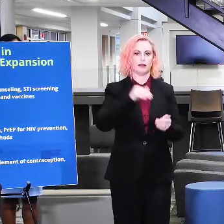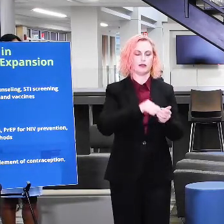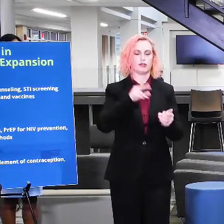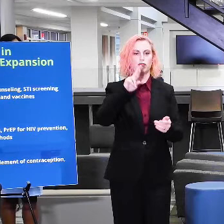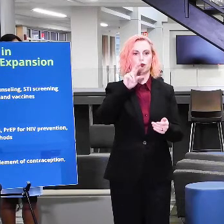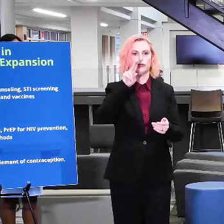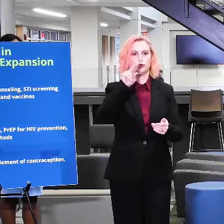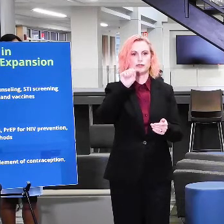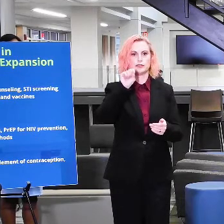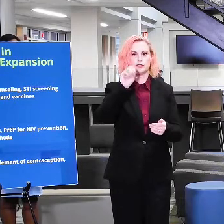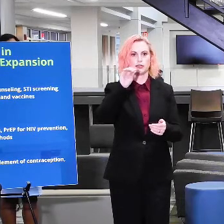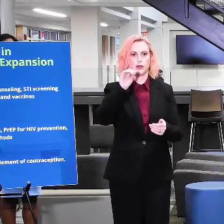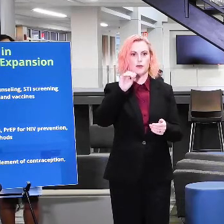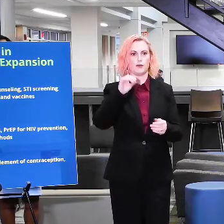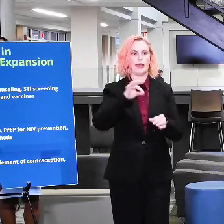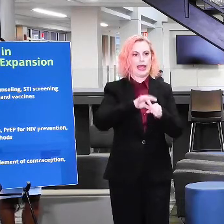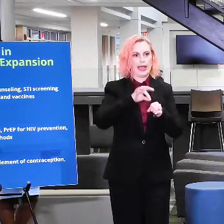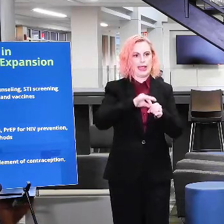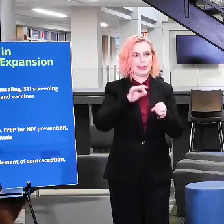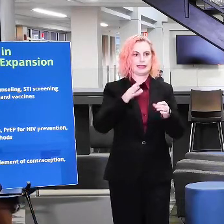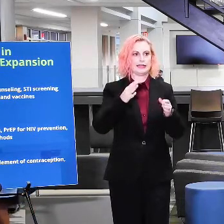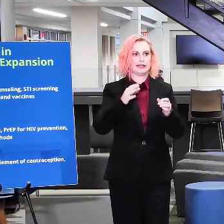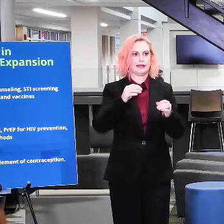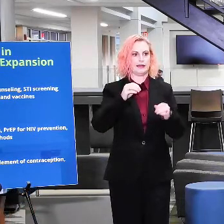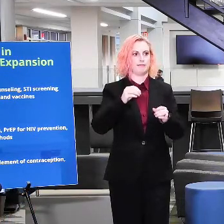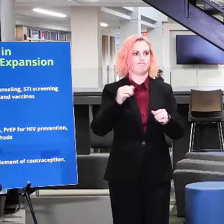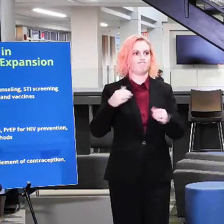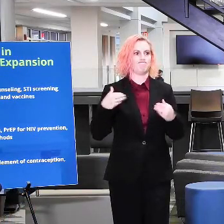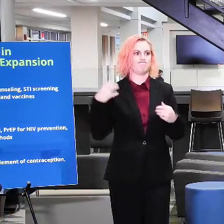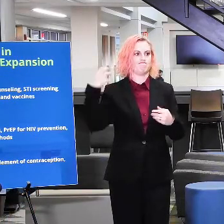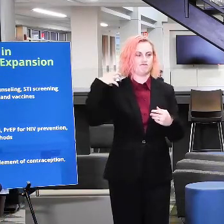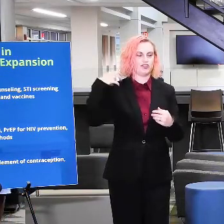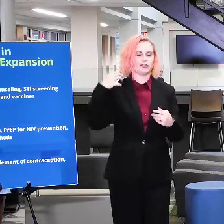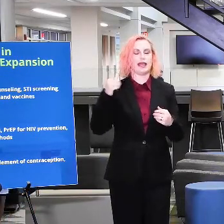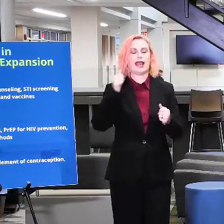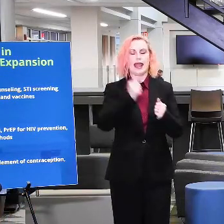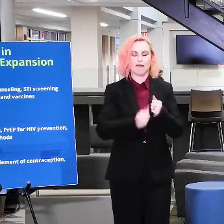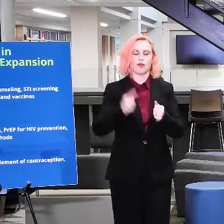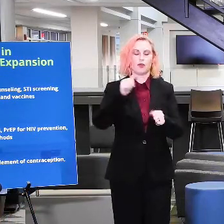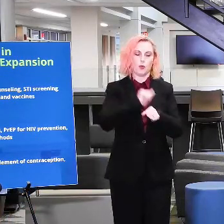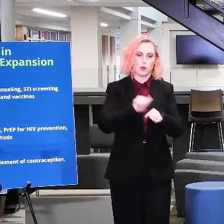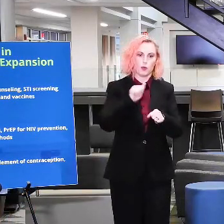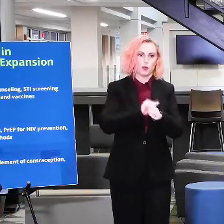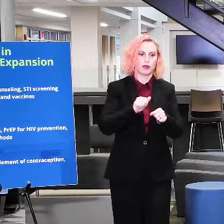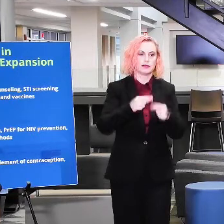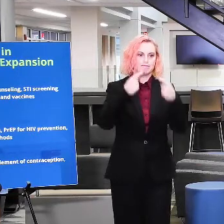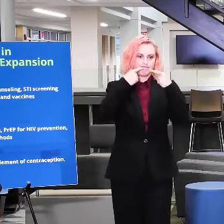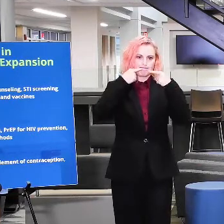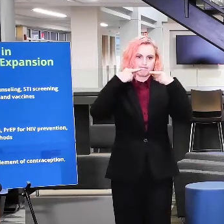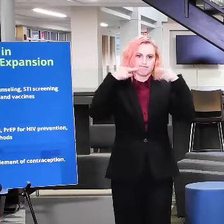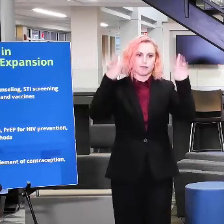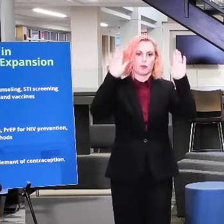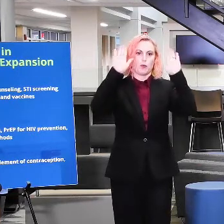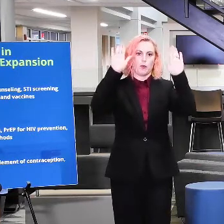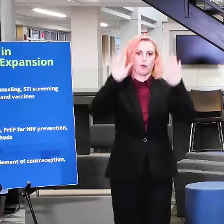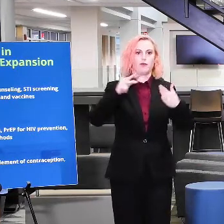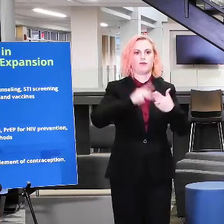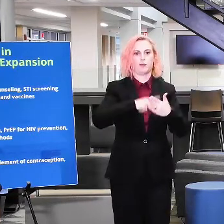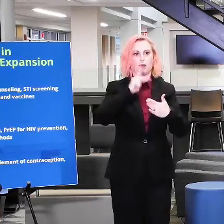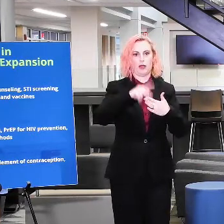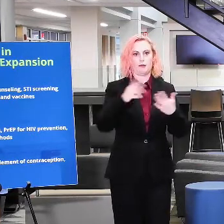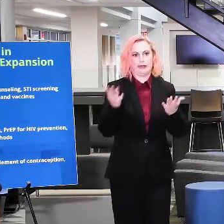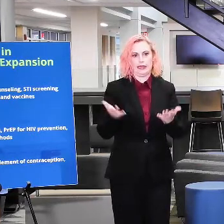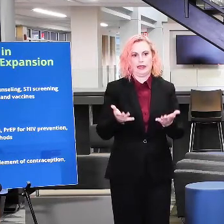Russo, our elected officials, and everyone who worked to bring this wonderful, wonderful program